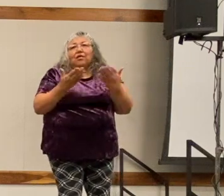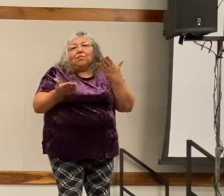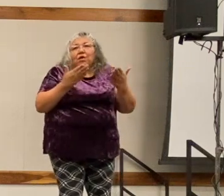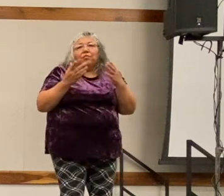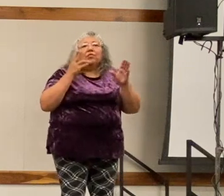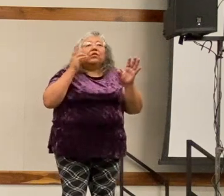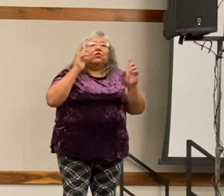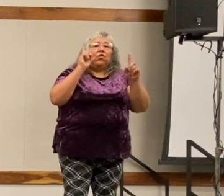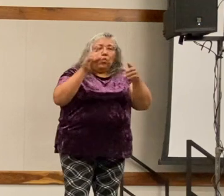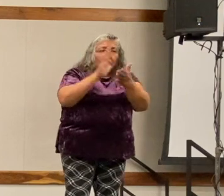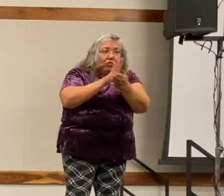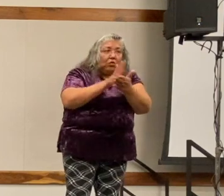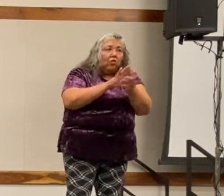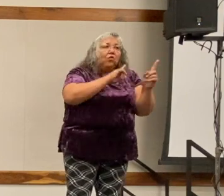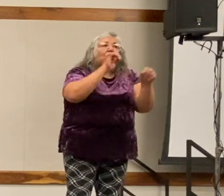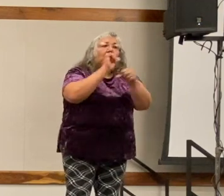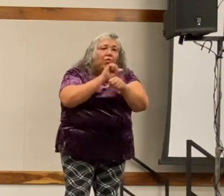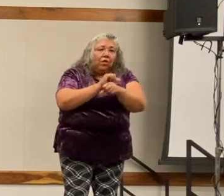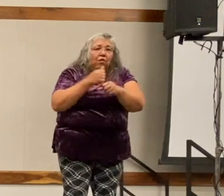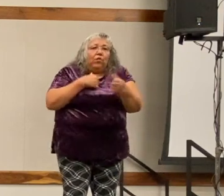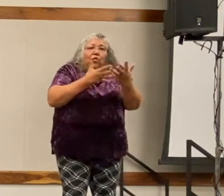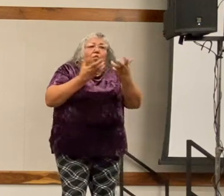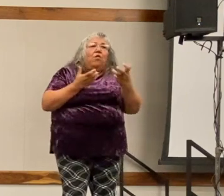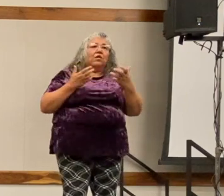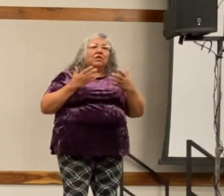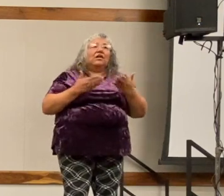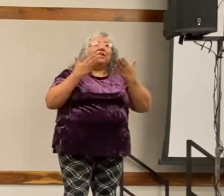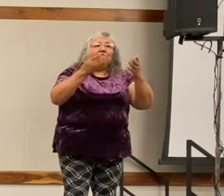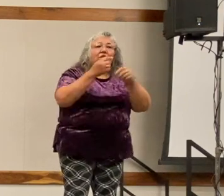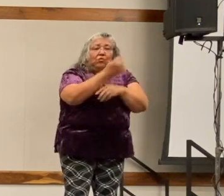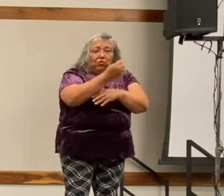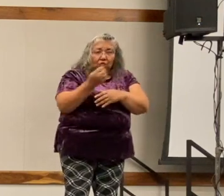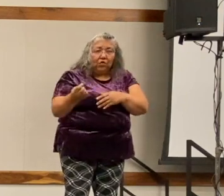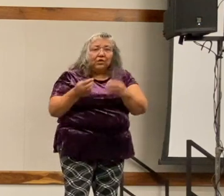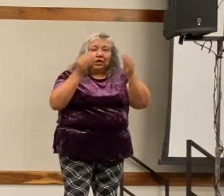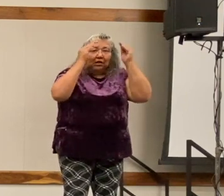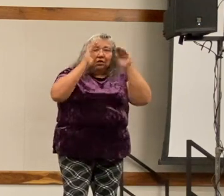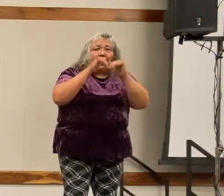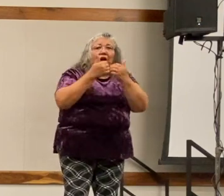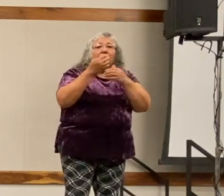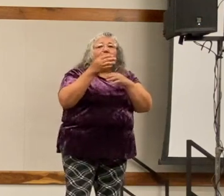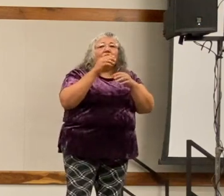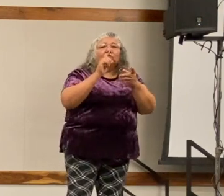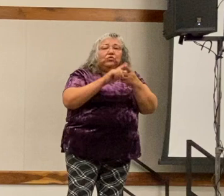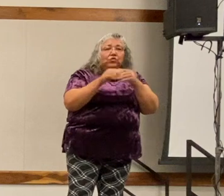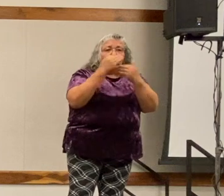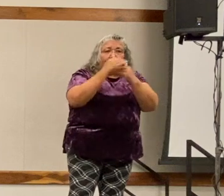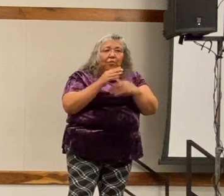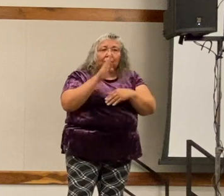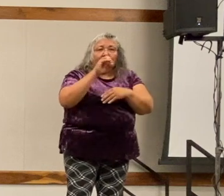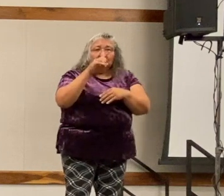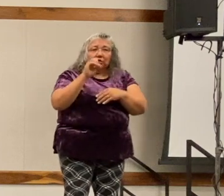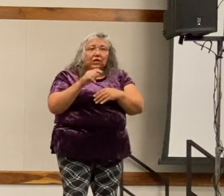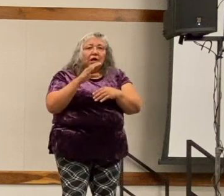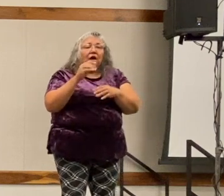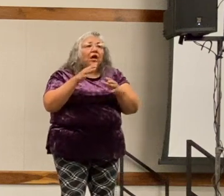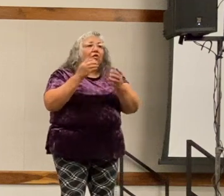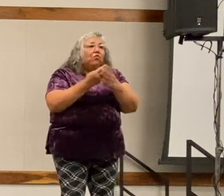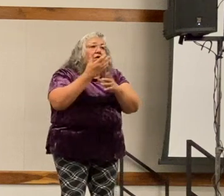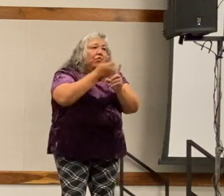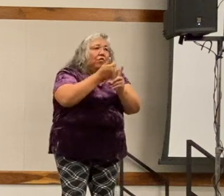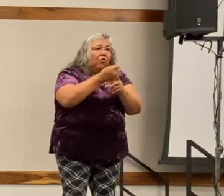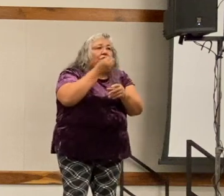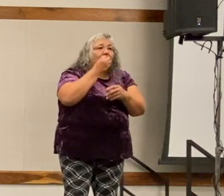to school or going to work. And we want to give them tools and teach them how to budget and grow their own food, maybe go through some